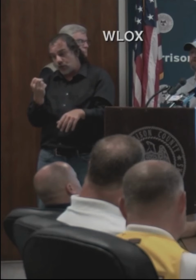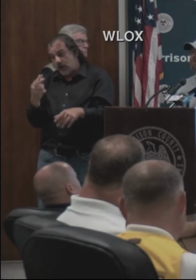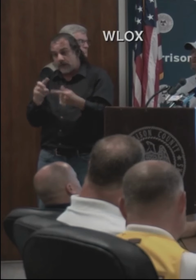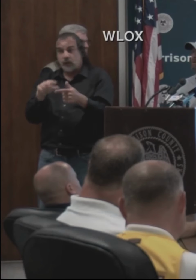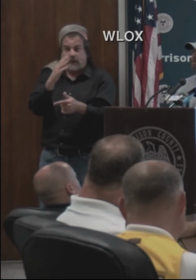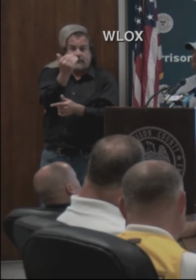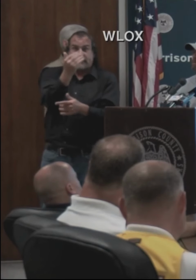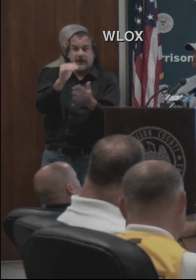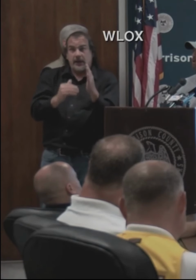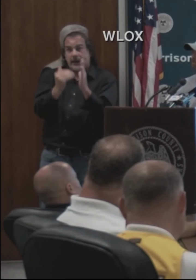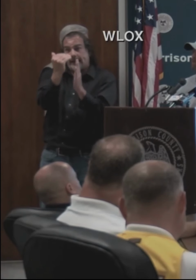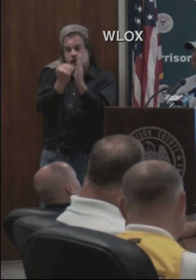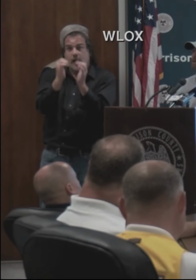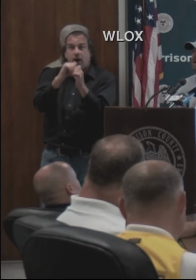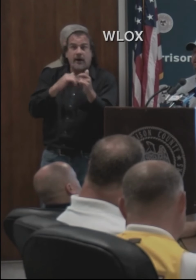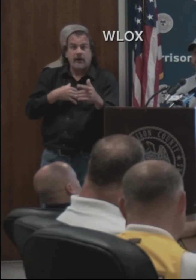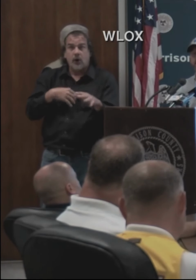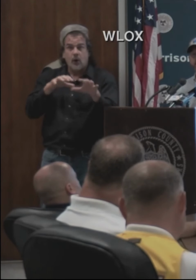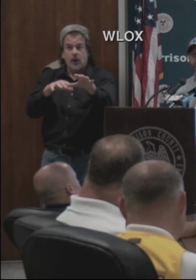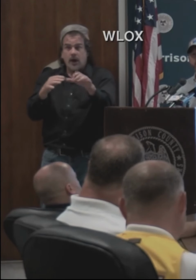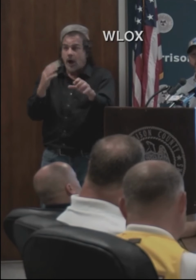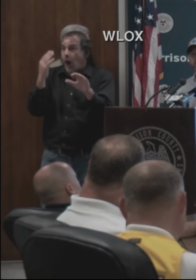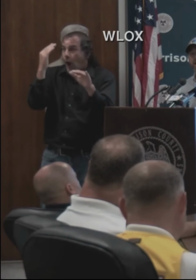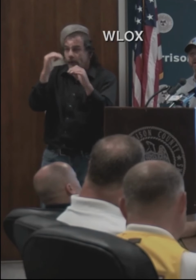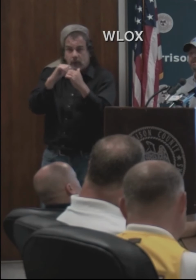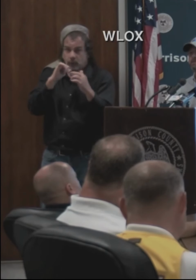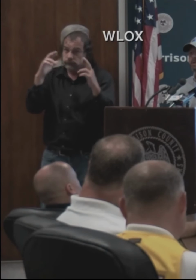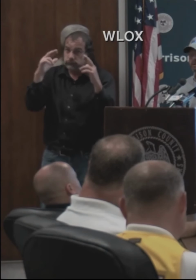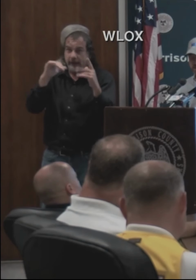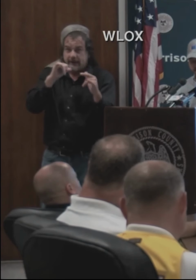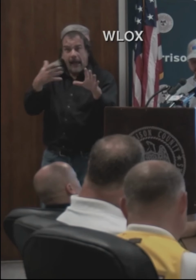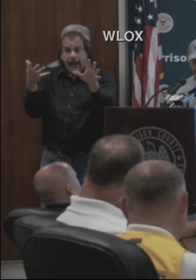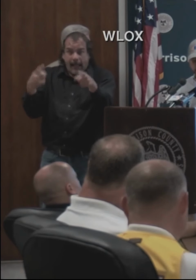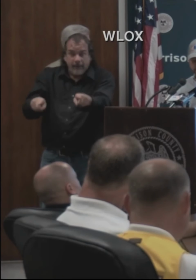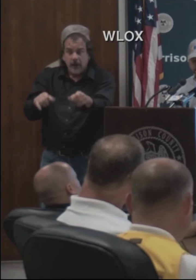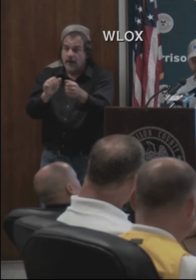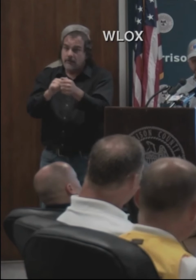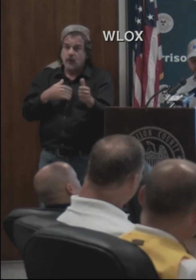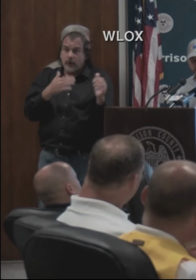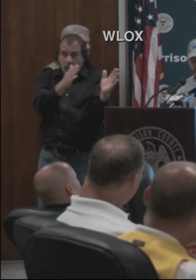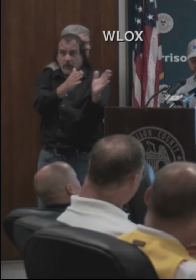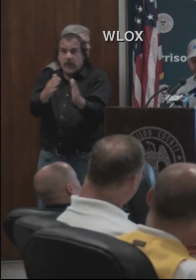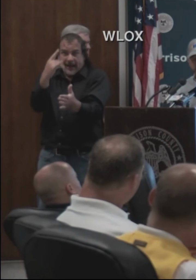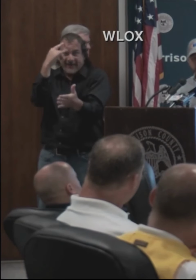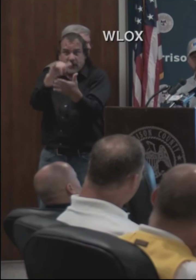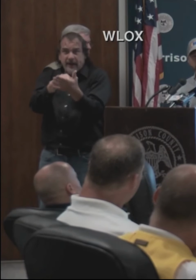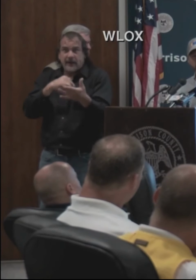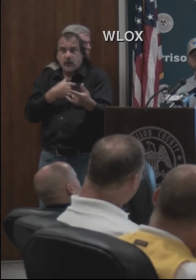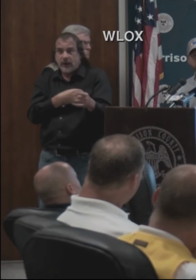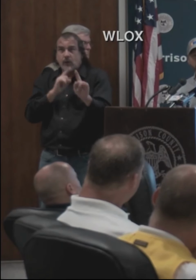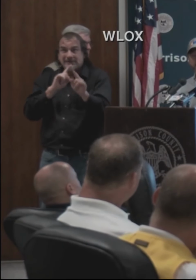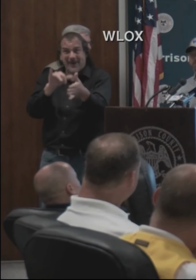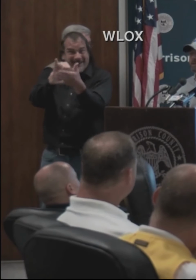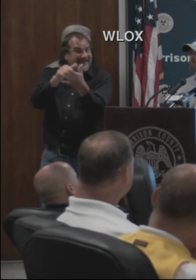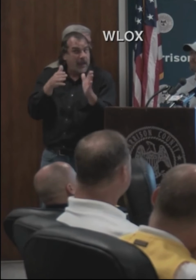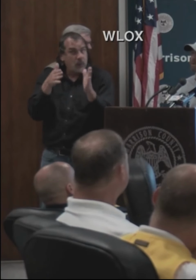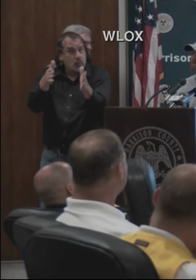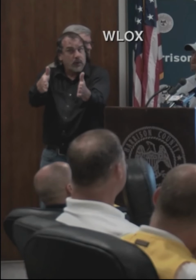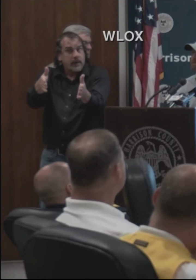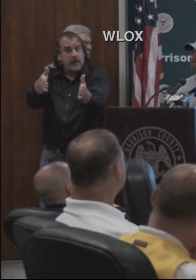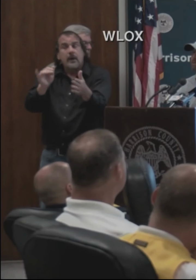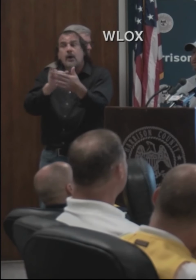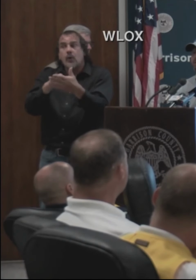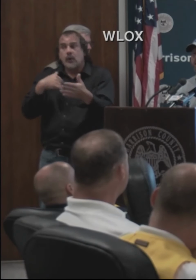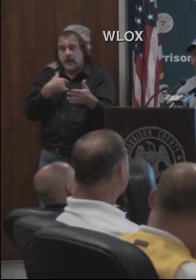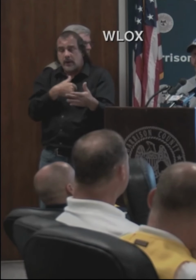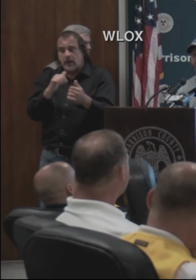of rain. We hopefully will not get that, but we are planning to get that, and that's how our response is set. We've got approximately